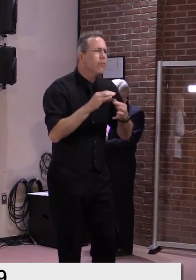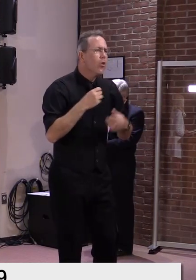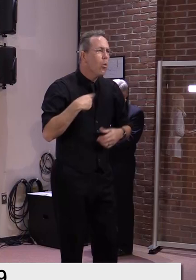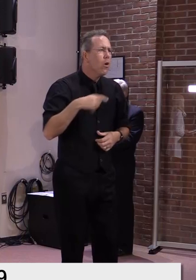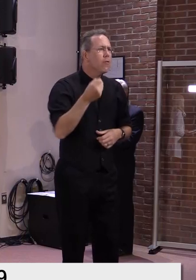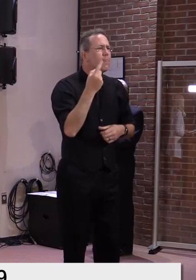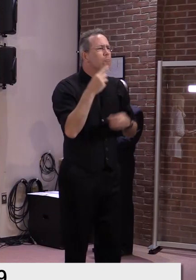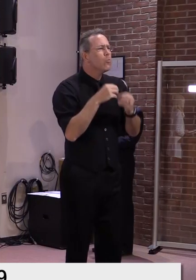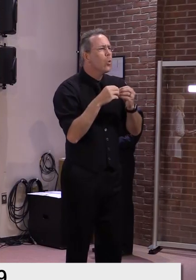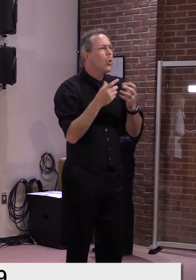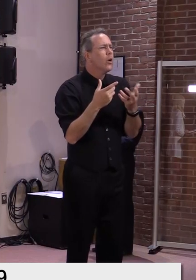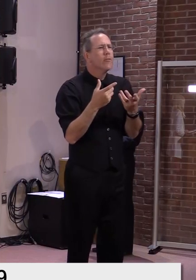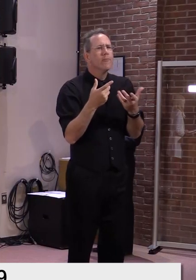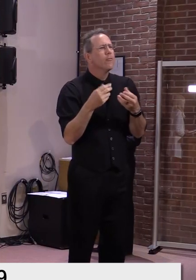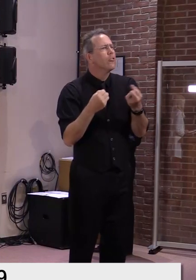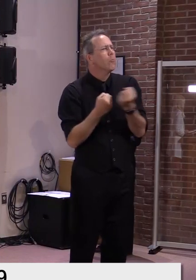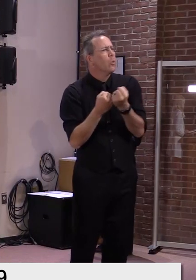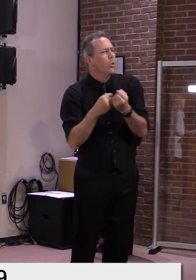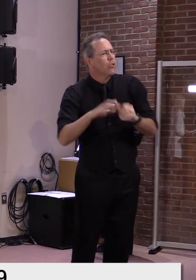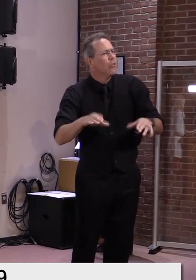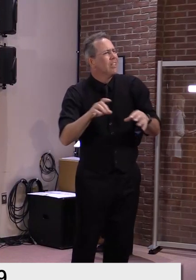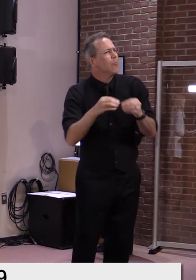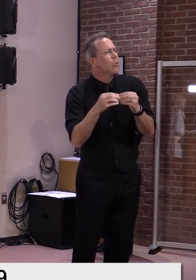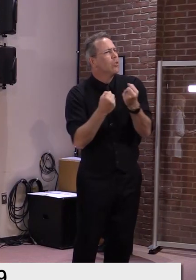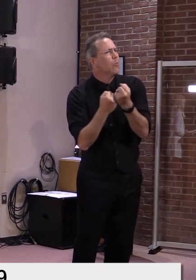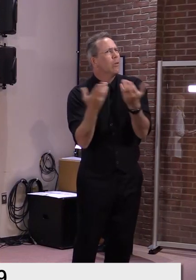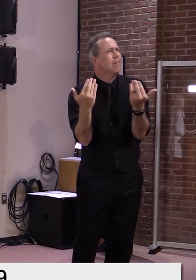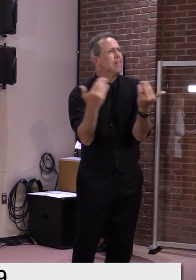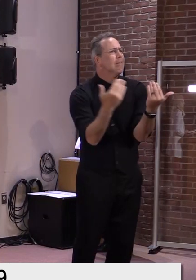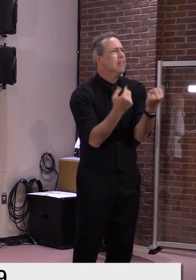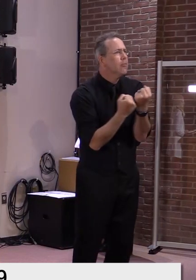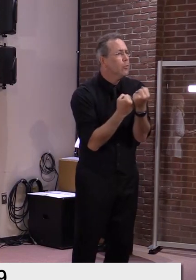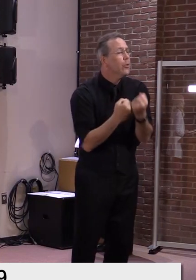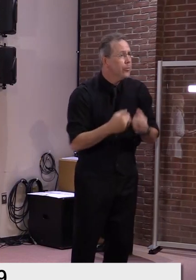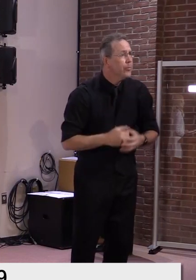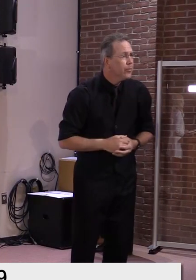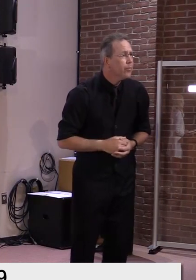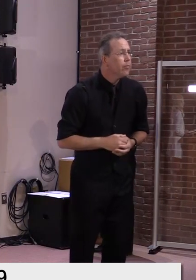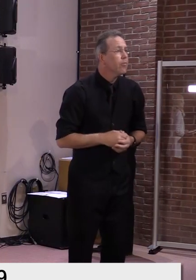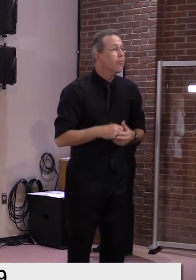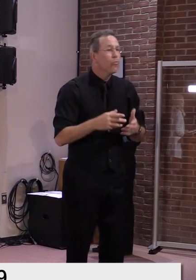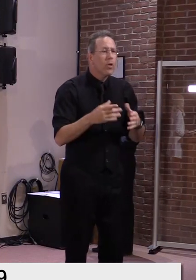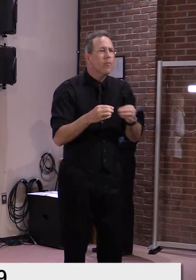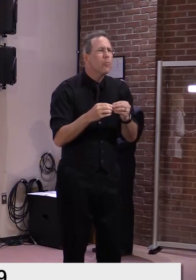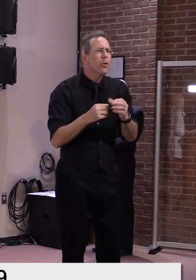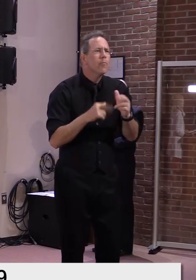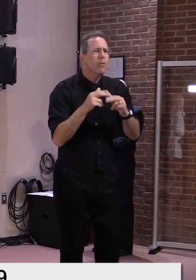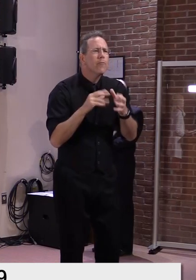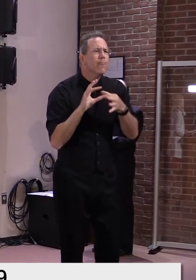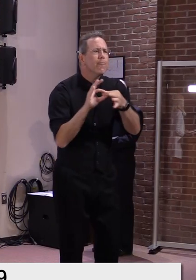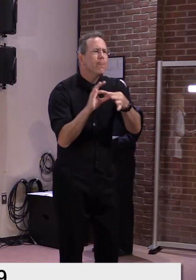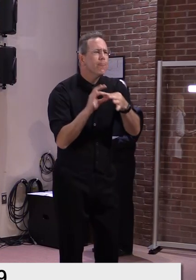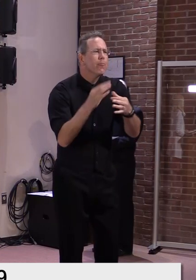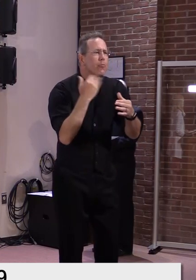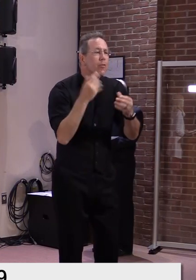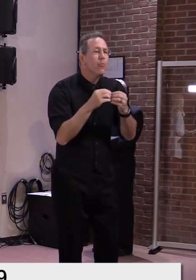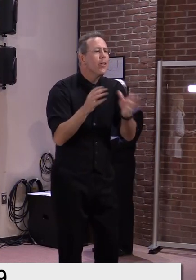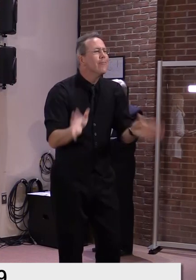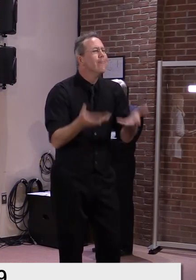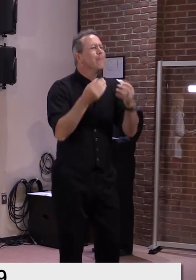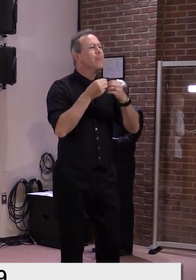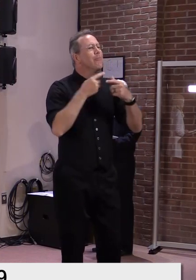and for supporting one another, to connect, to build more kindness, more laughter, more joy, and more